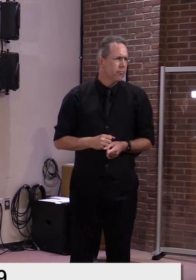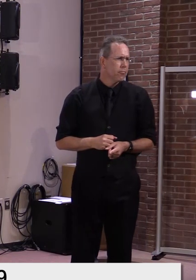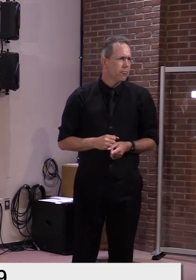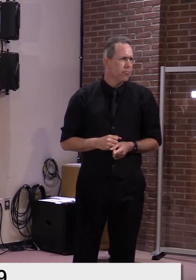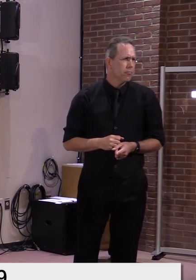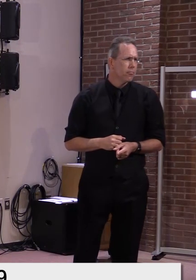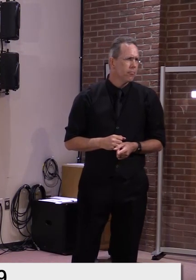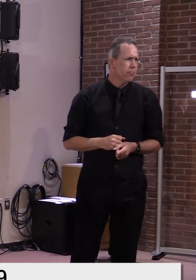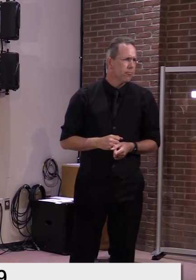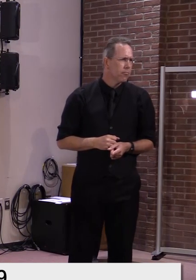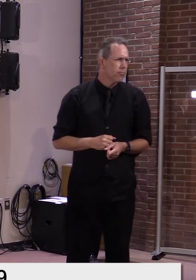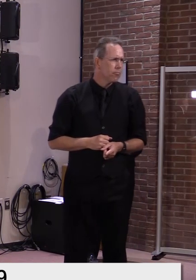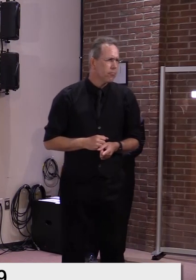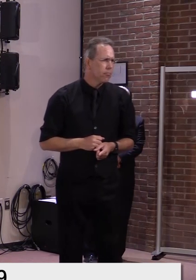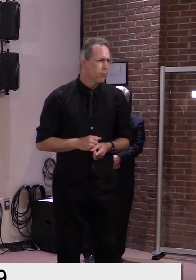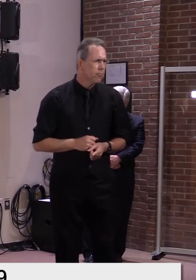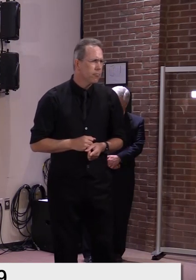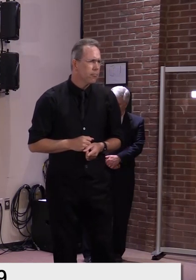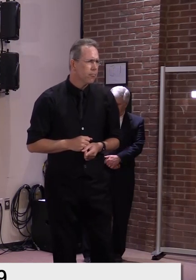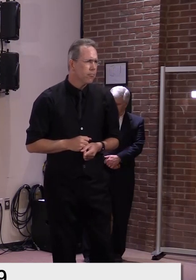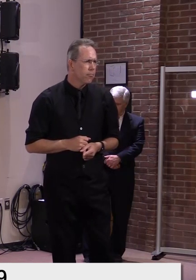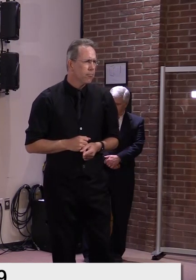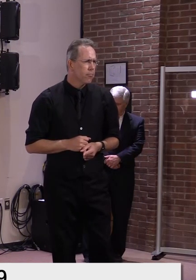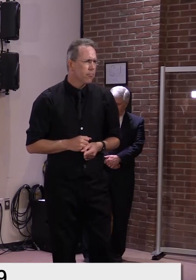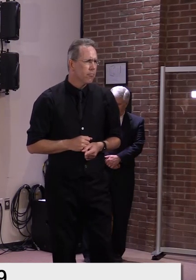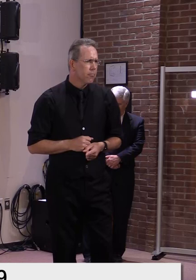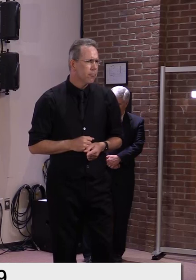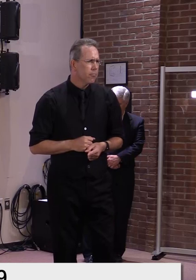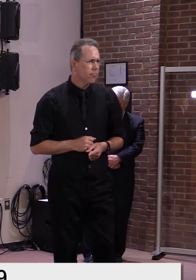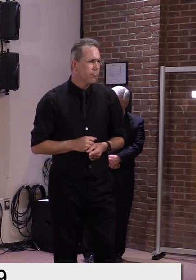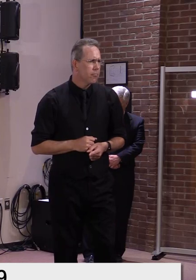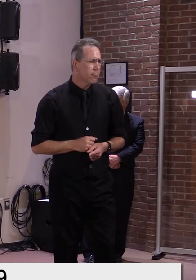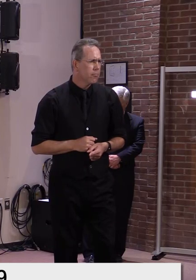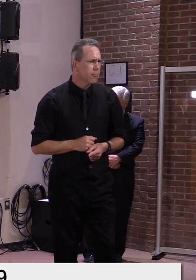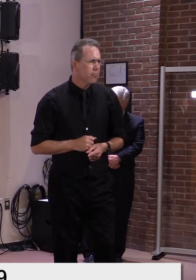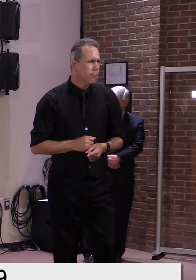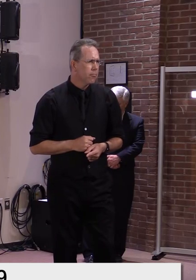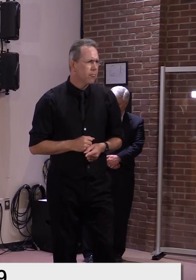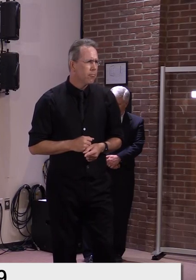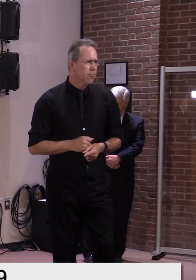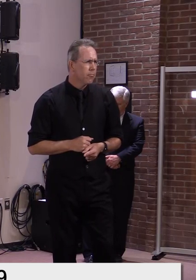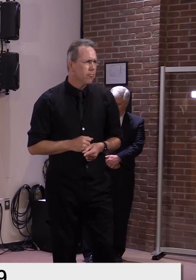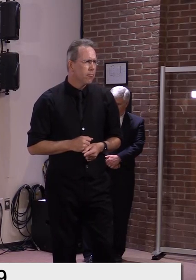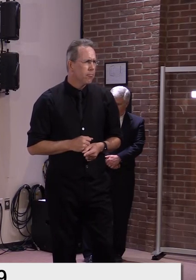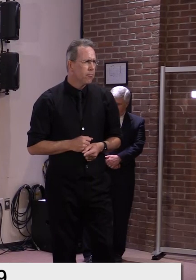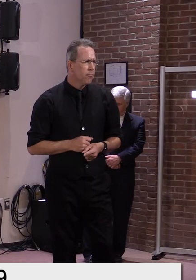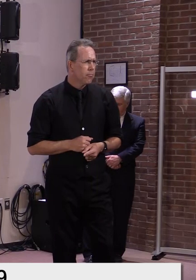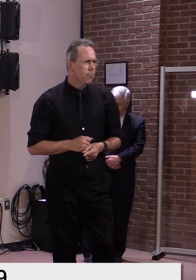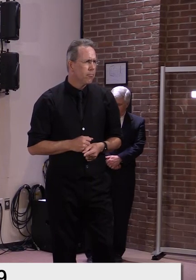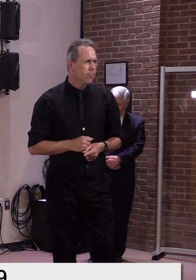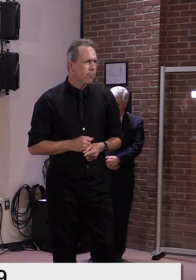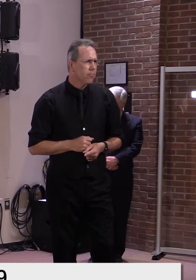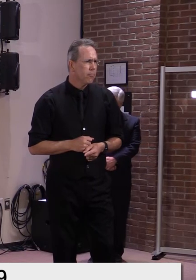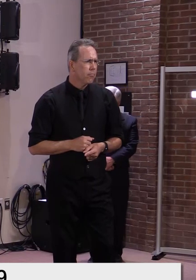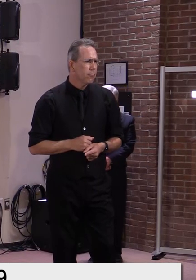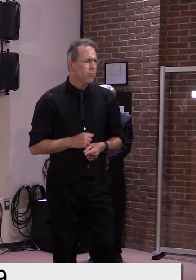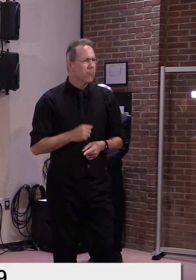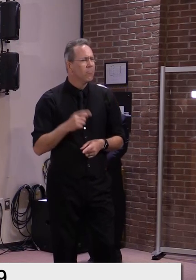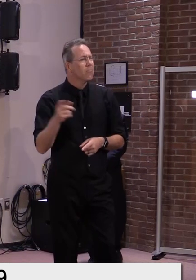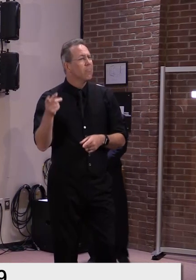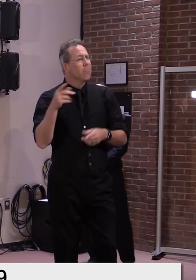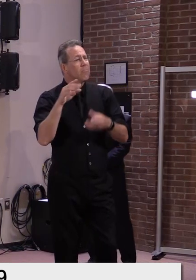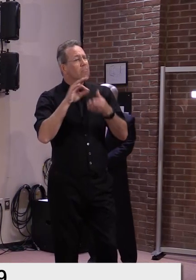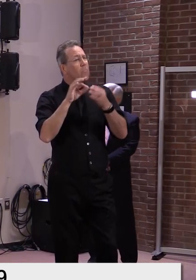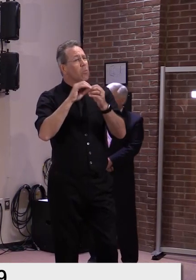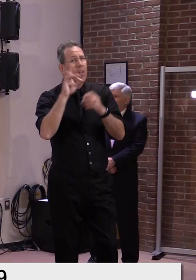originally it was only for Vermonters, but it expanded to include college students who live out of state, people who work in